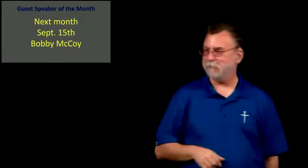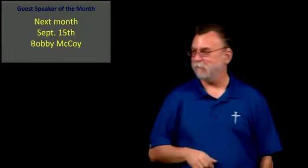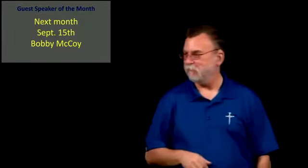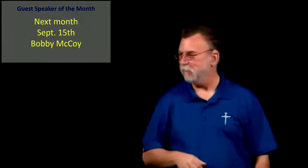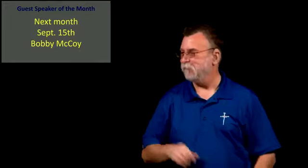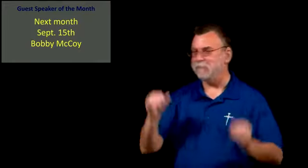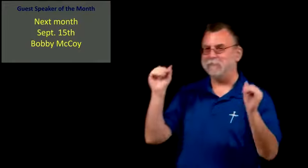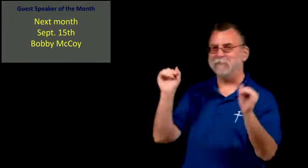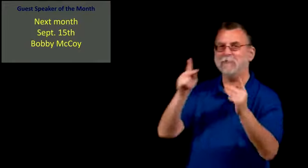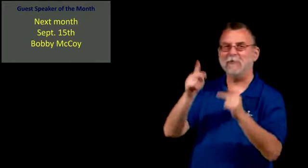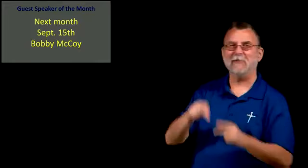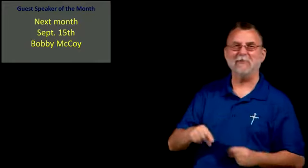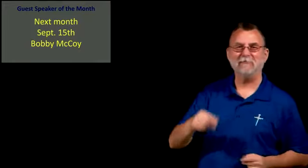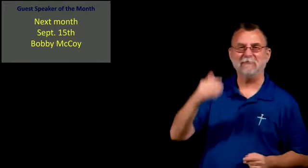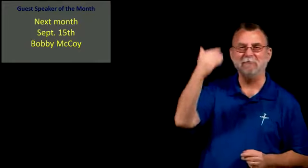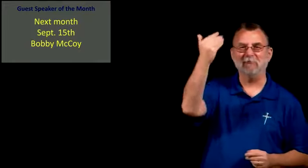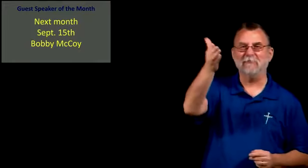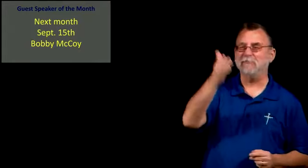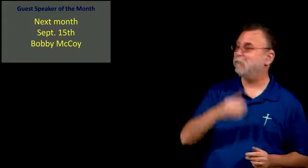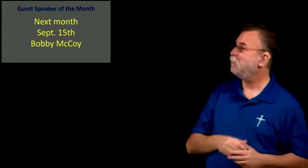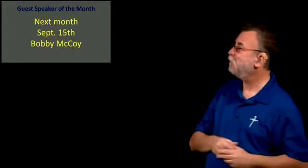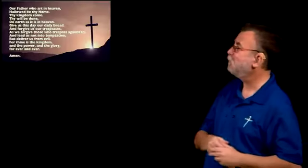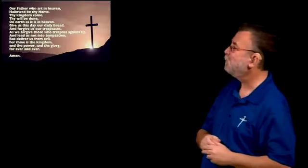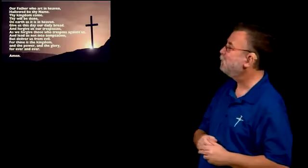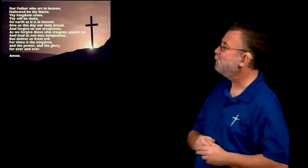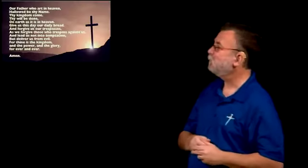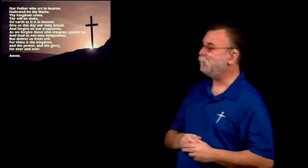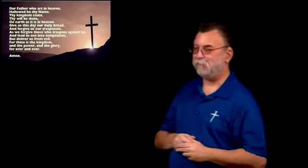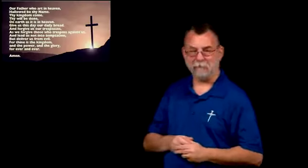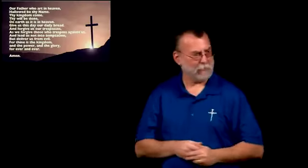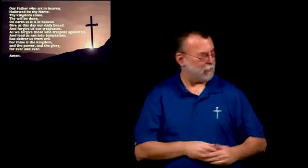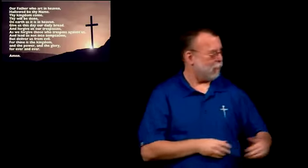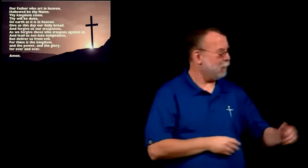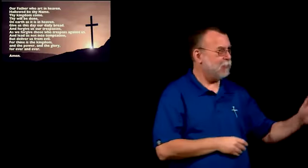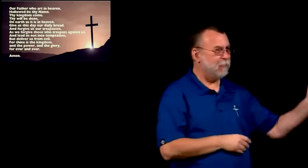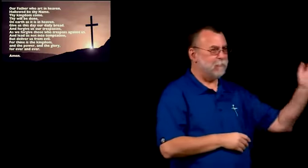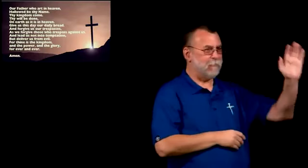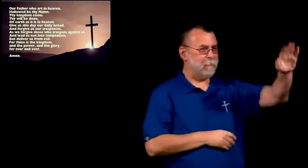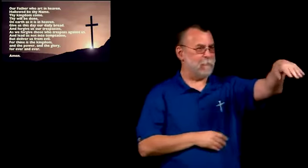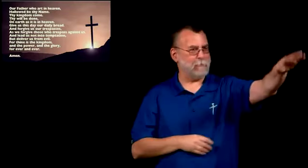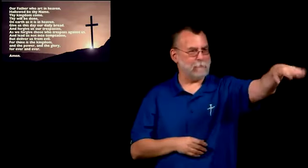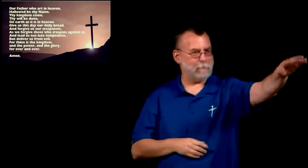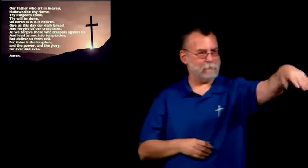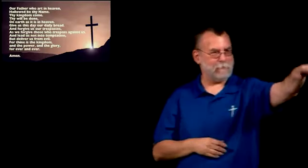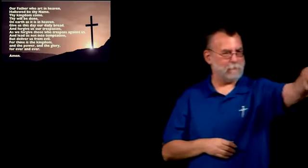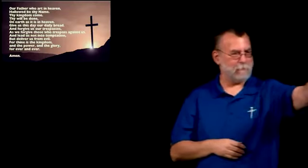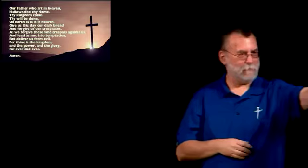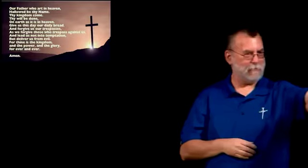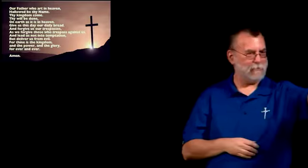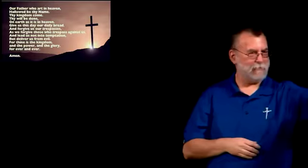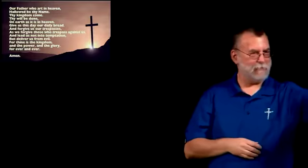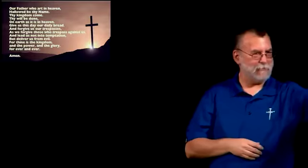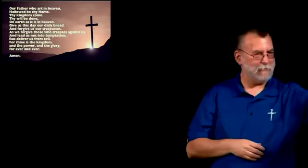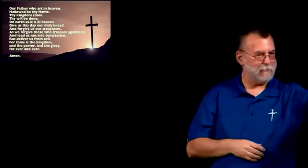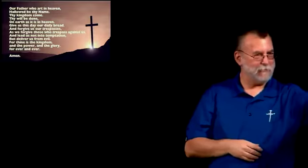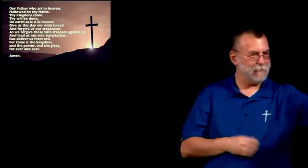So we will be having Bobby McCoy next month, September 15th. Oh, wait, Rance's walking away.